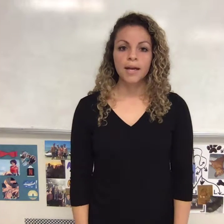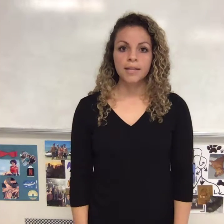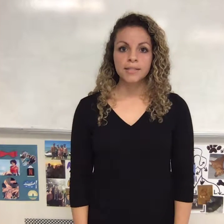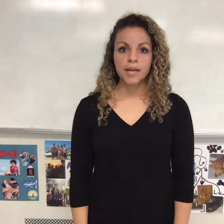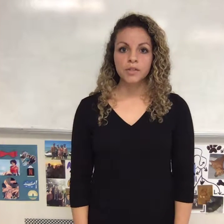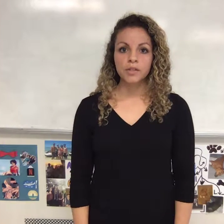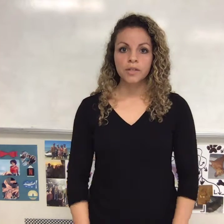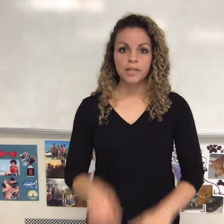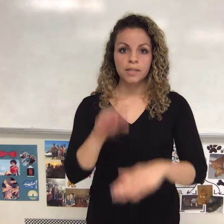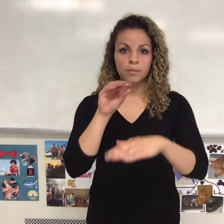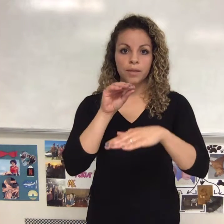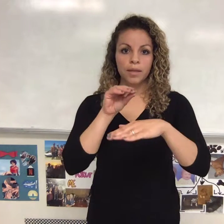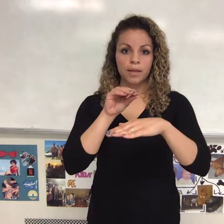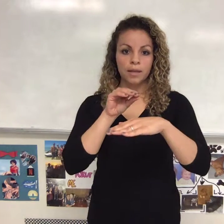Guidance counselor is going to be